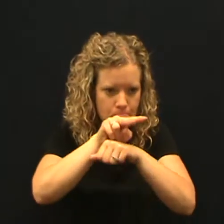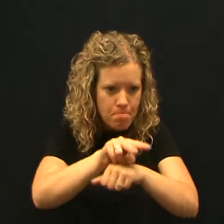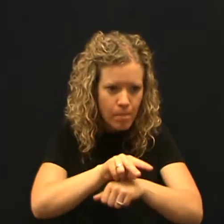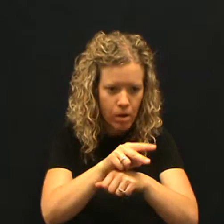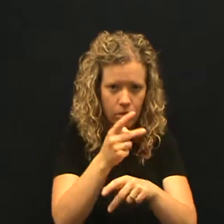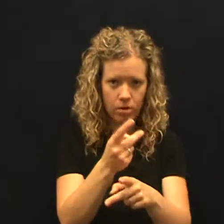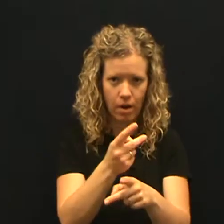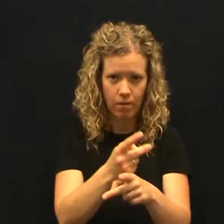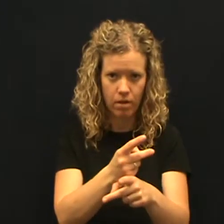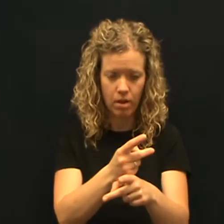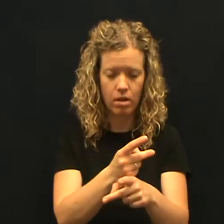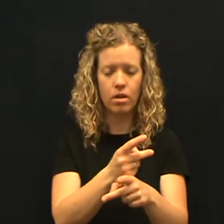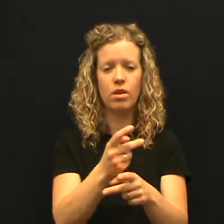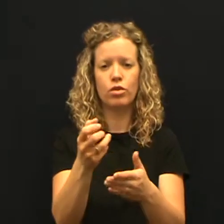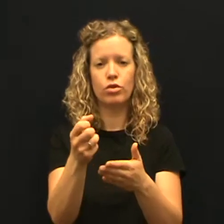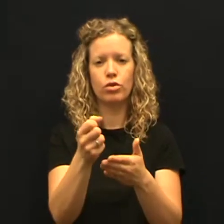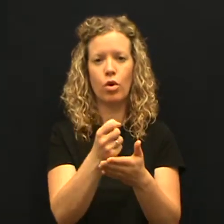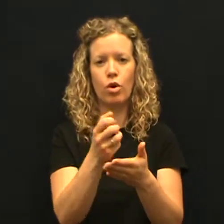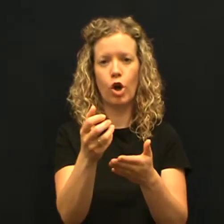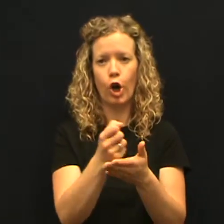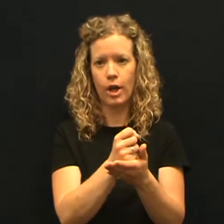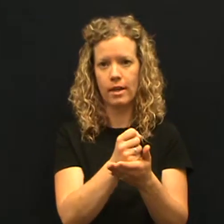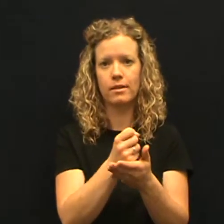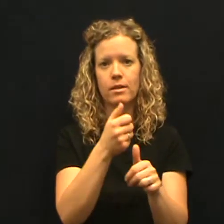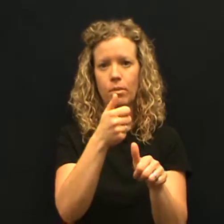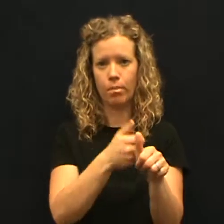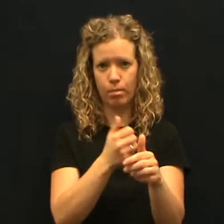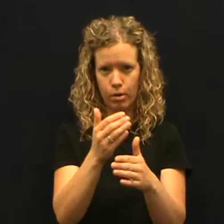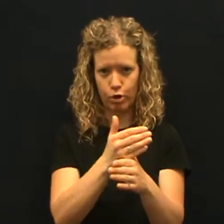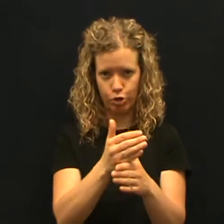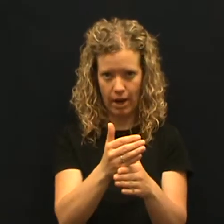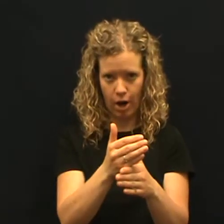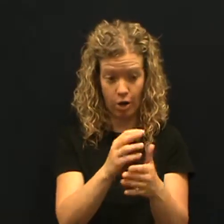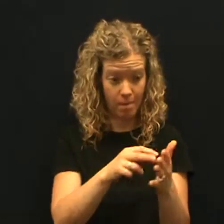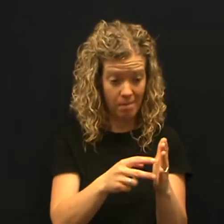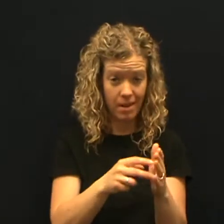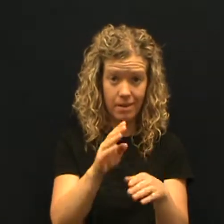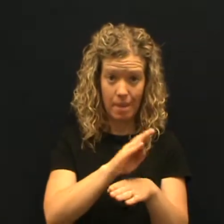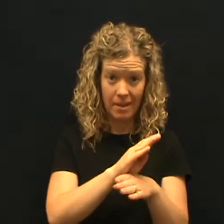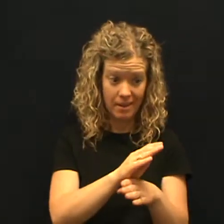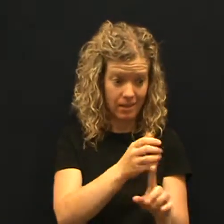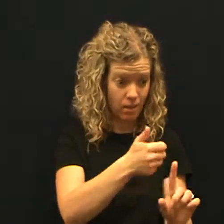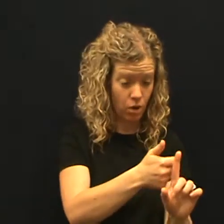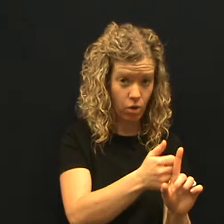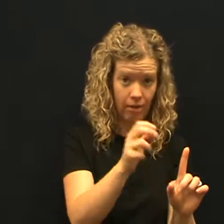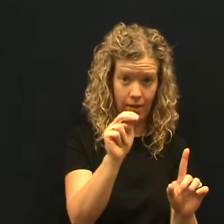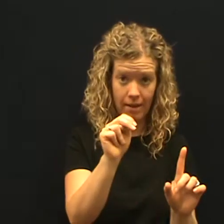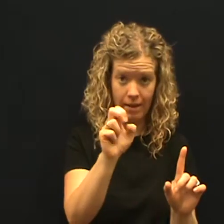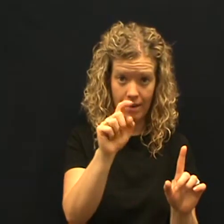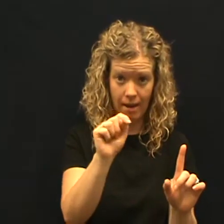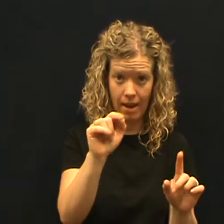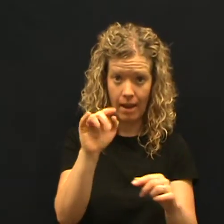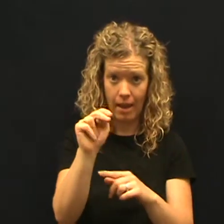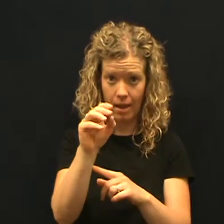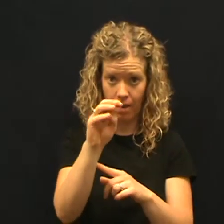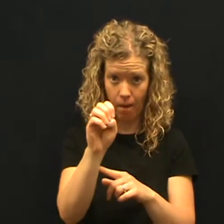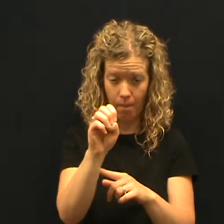earnings per share, think of what it says. Earnings, which is the net income of a company, per share of stock. So we look at the average